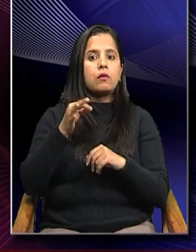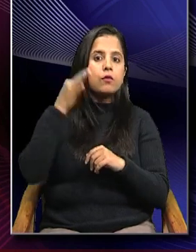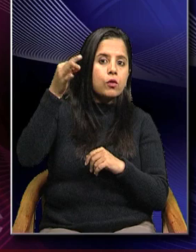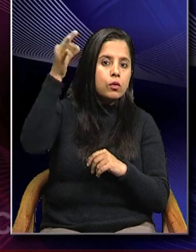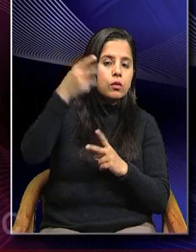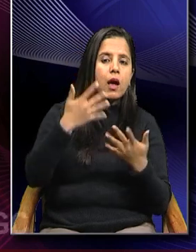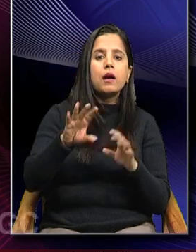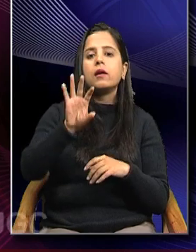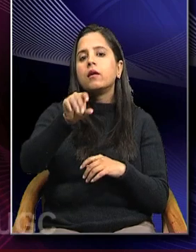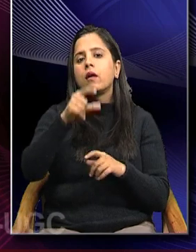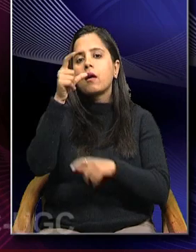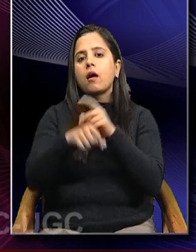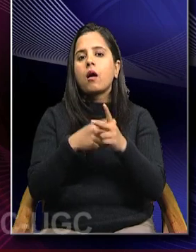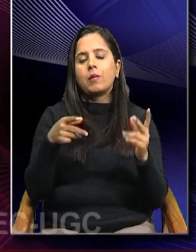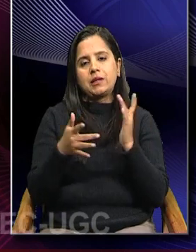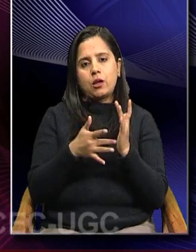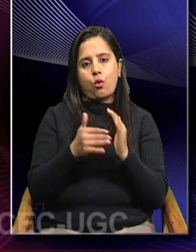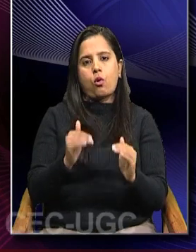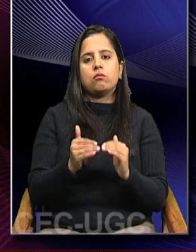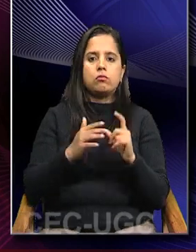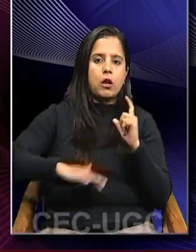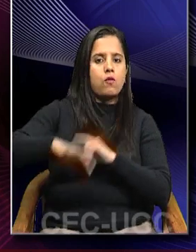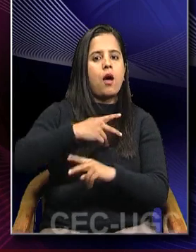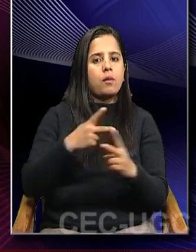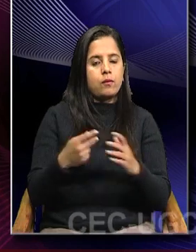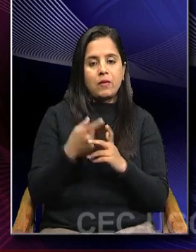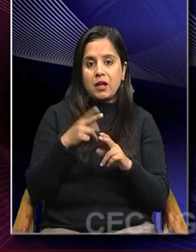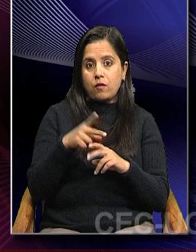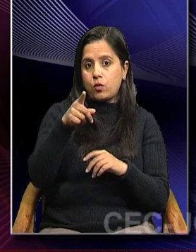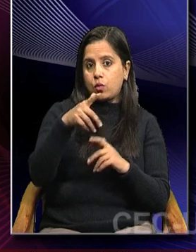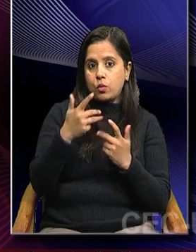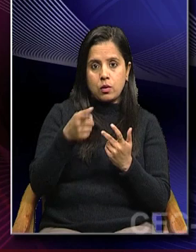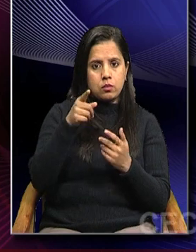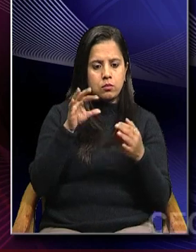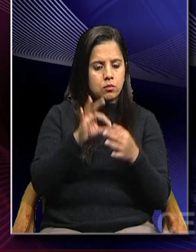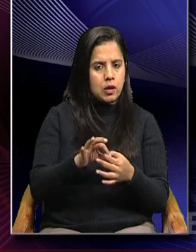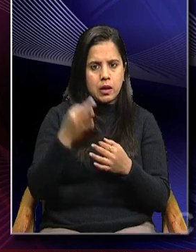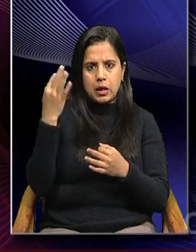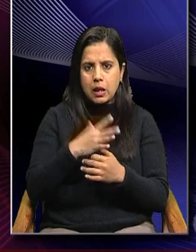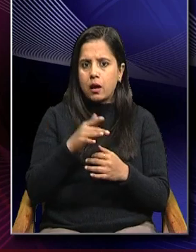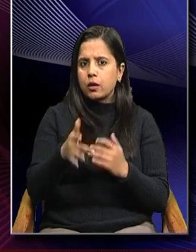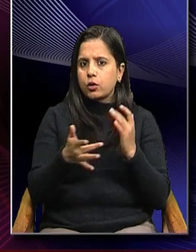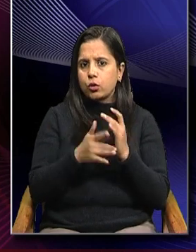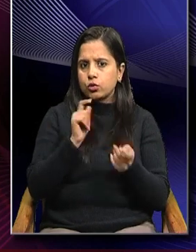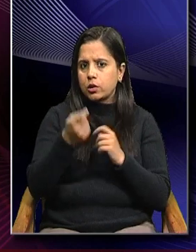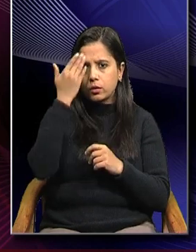any company is technological environment. If you are not in sync with the latest technological